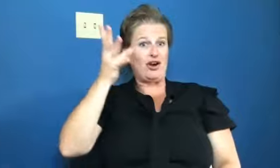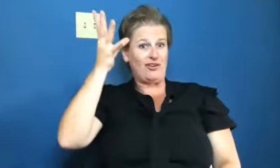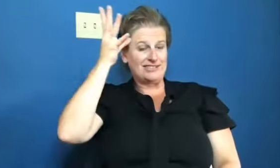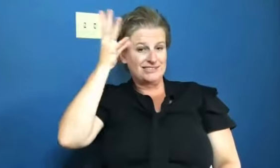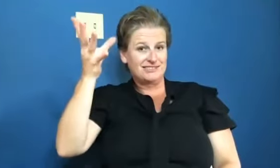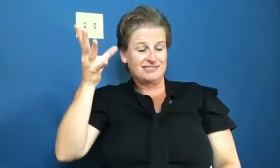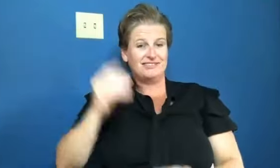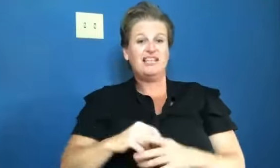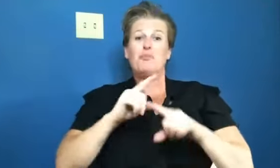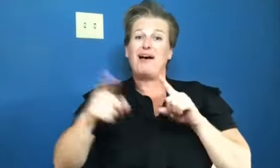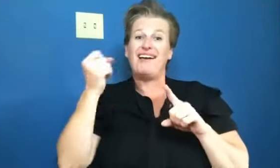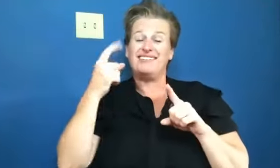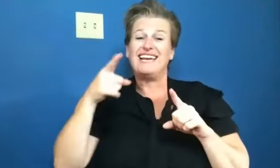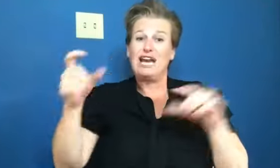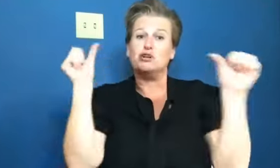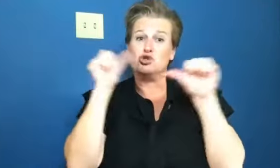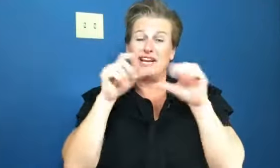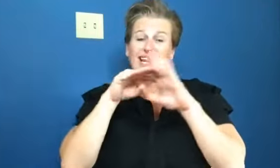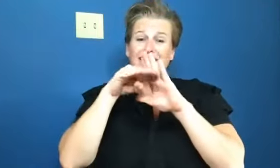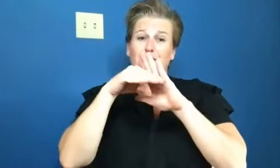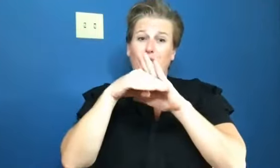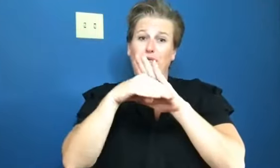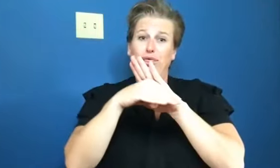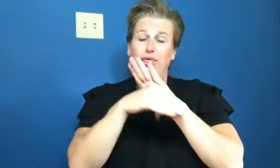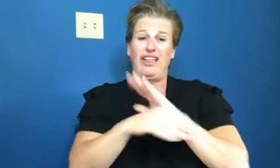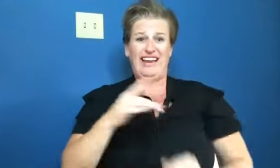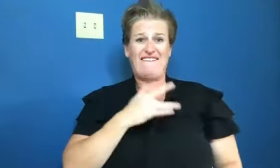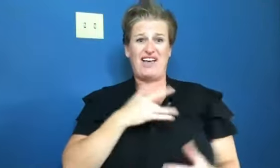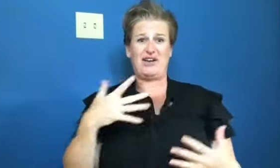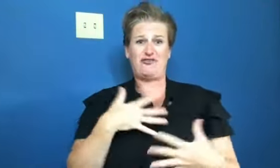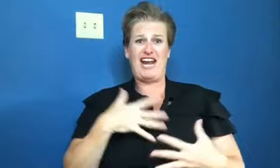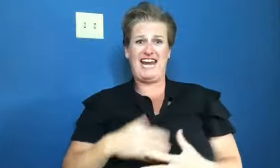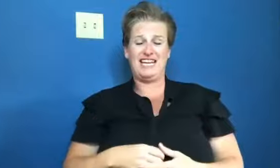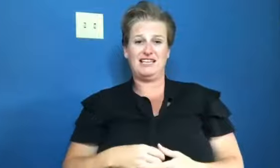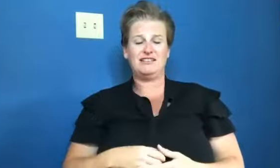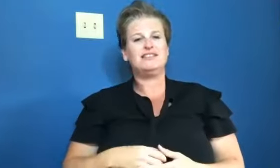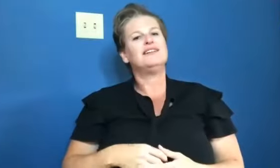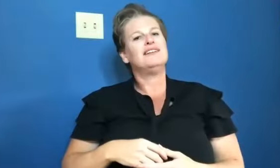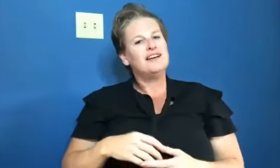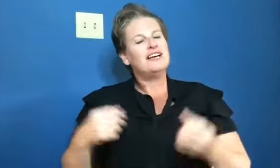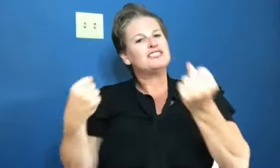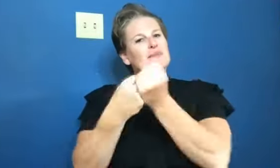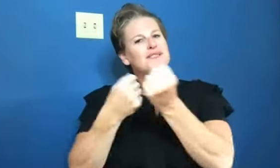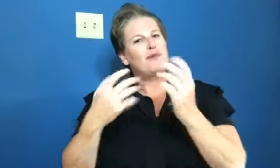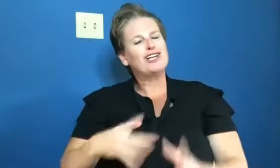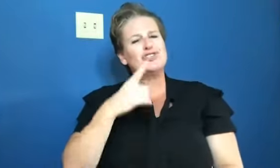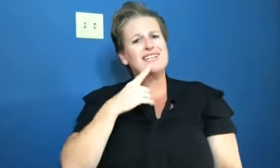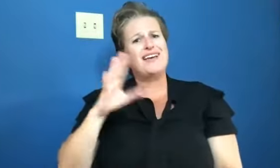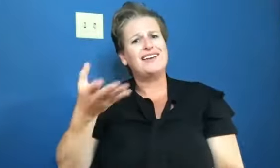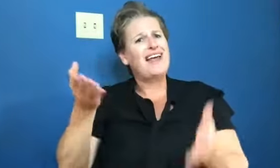afraid. And my sponsor said, Catherine, why don't you, instead of manipulate through anger, why don't you self-advocate and just ask him to get an insurance policy? And so I